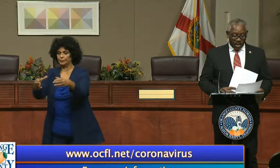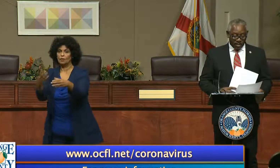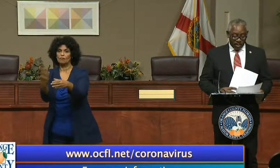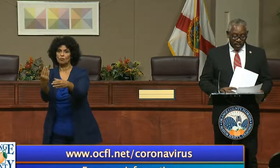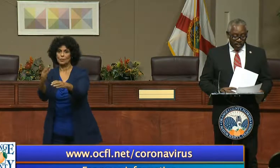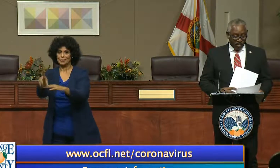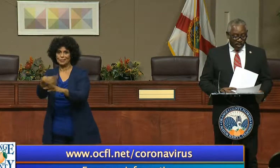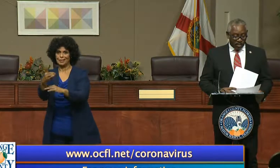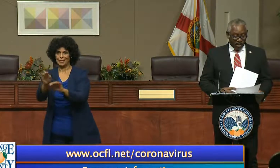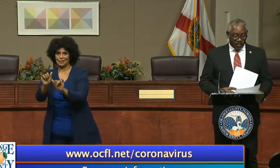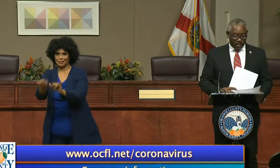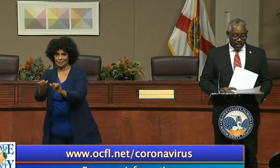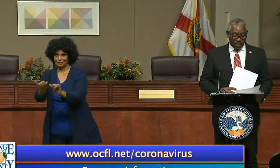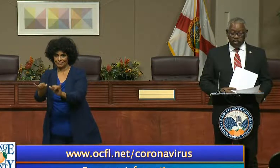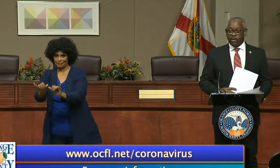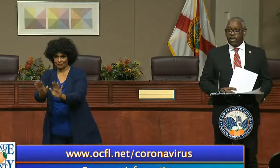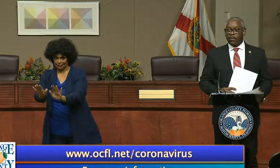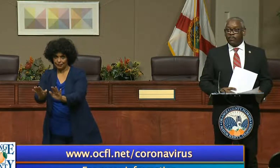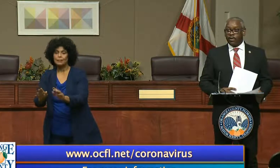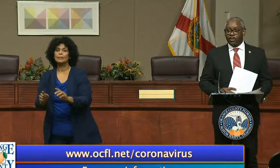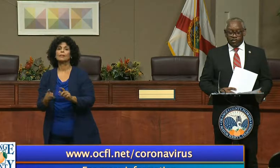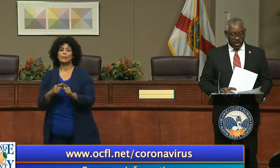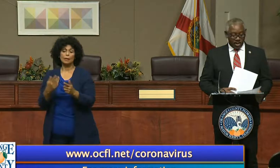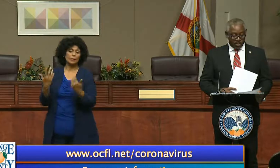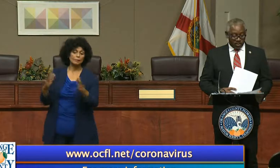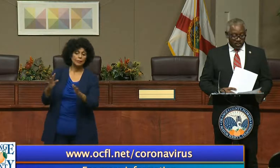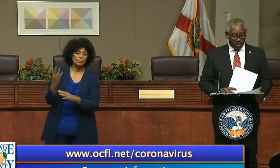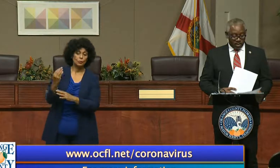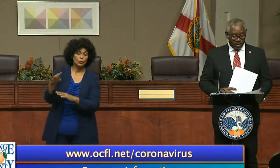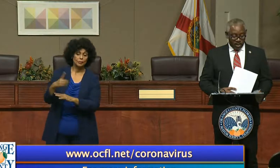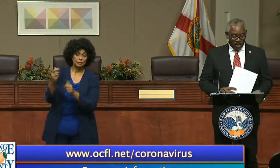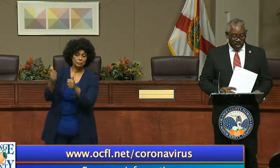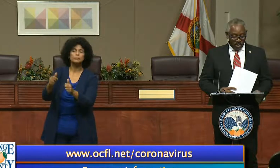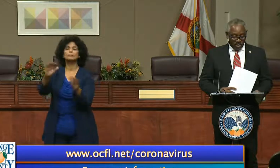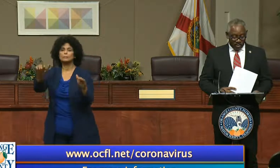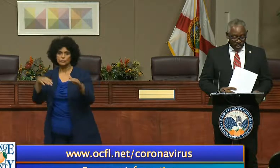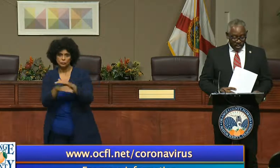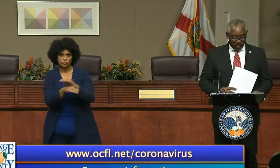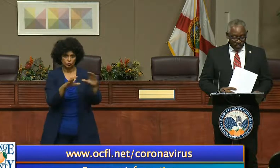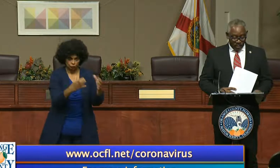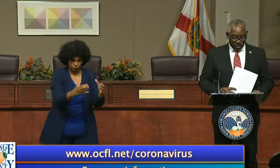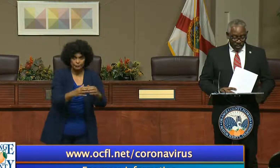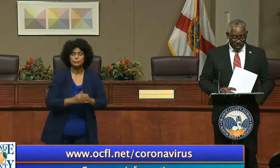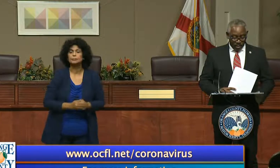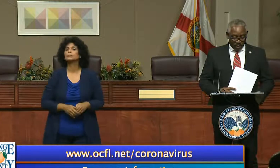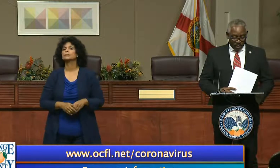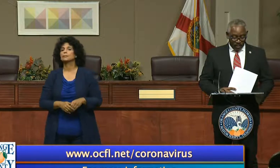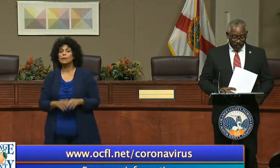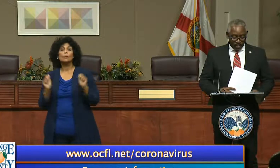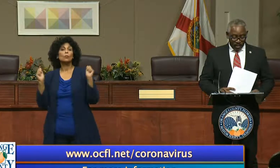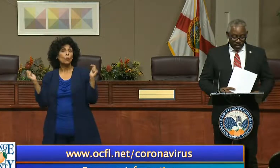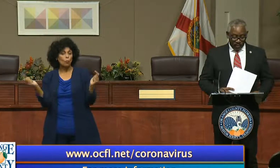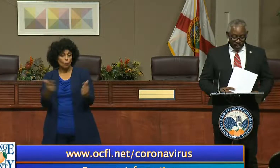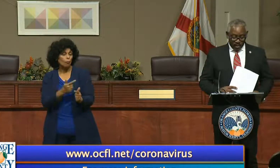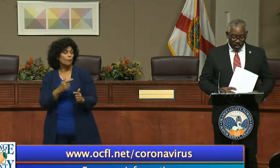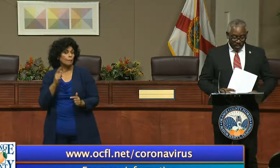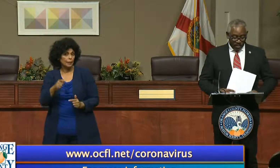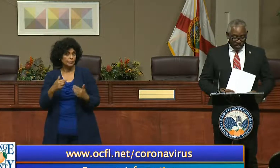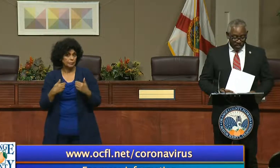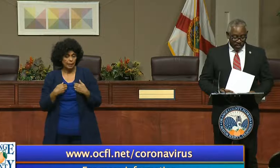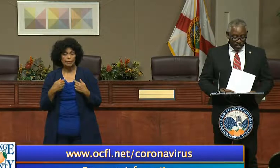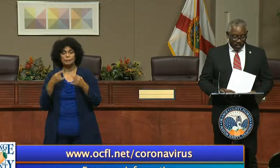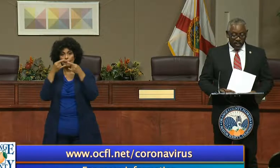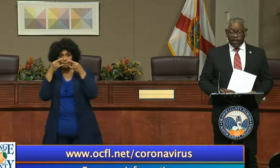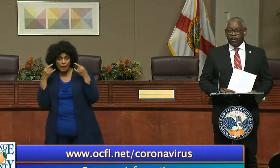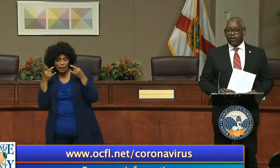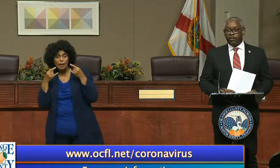face mask, and all inmates have been issued protective face masks as well. Staff are working in the affected